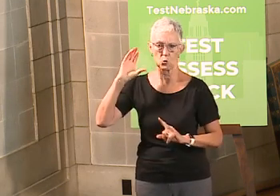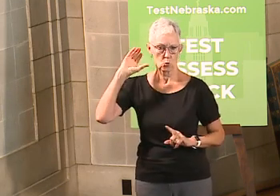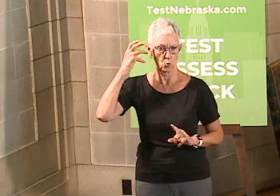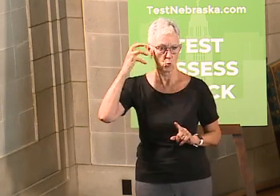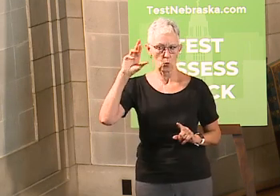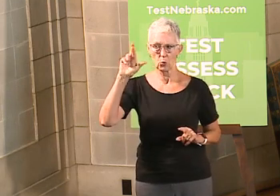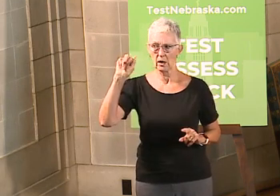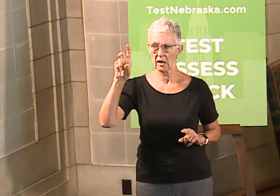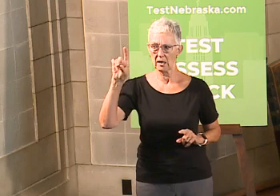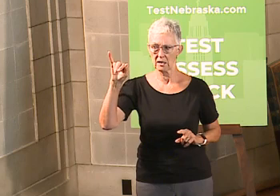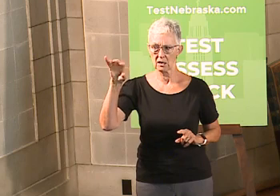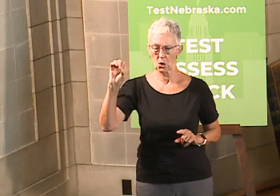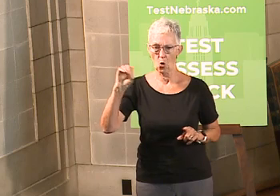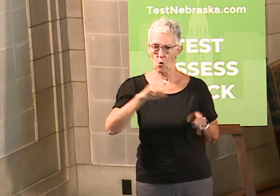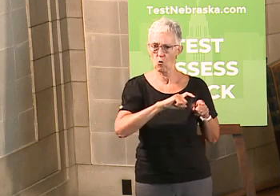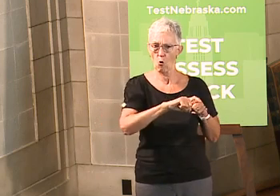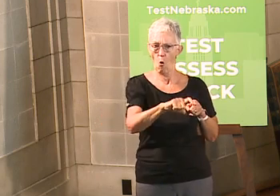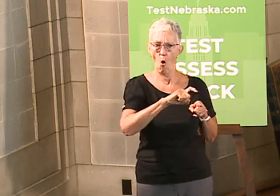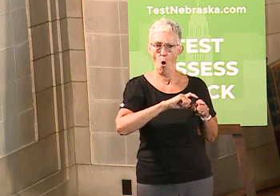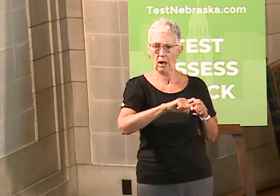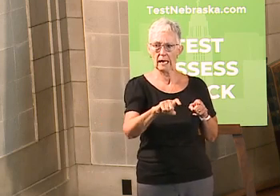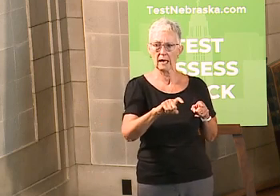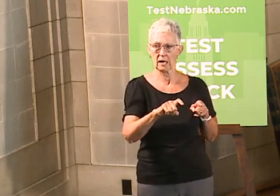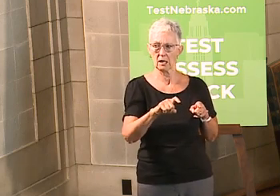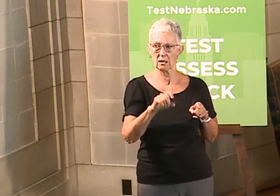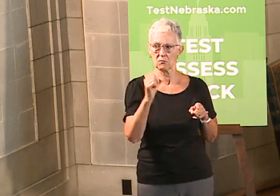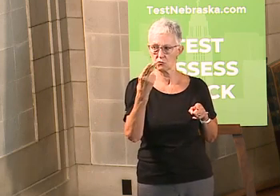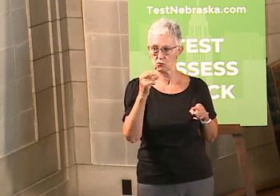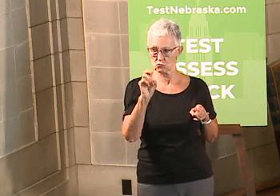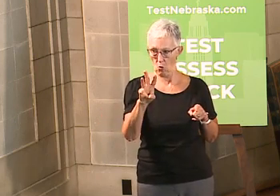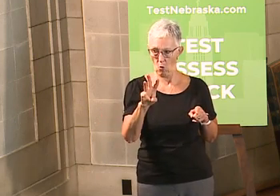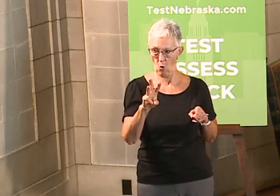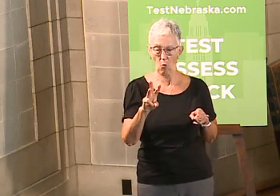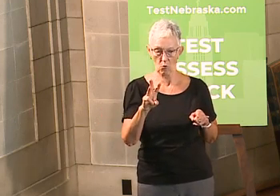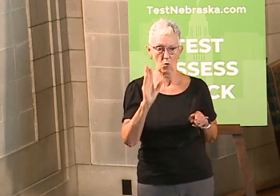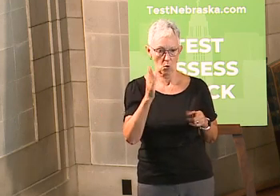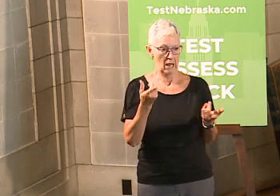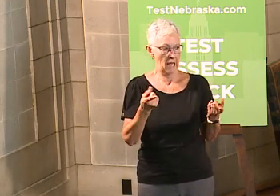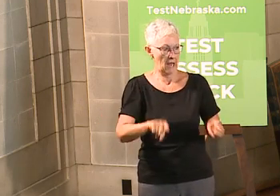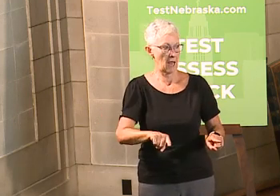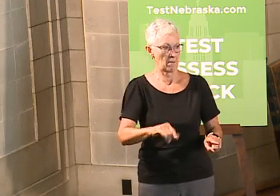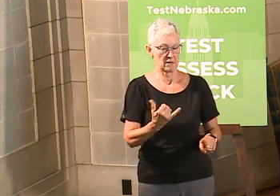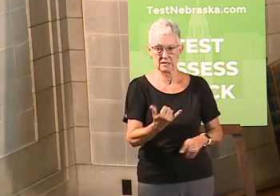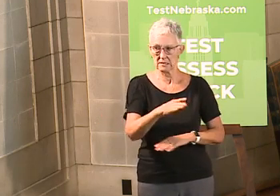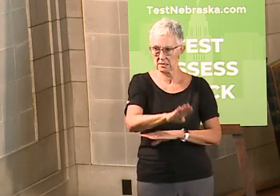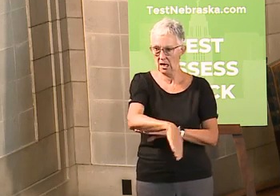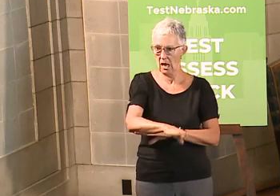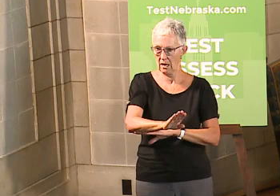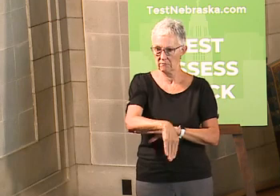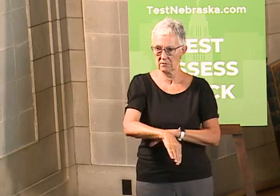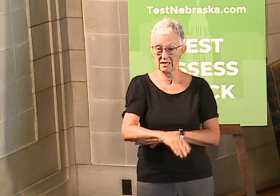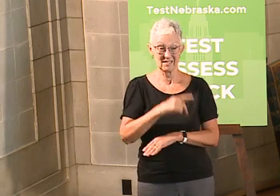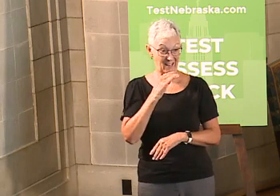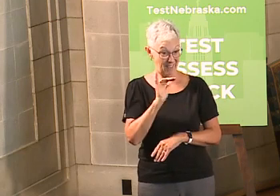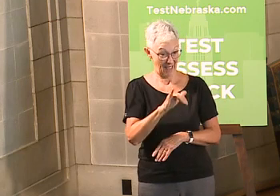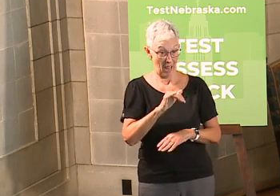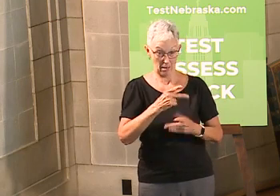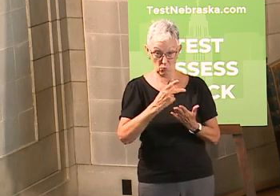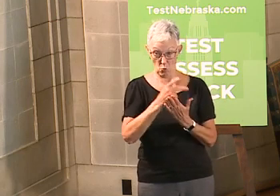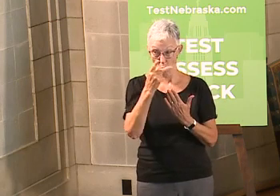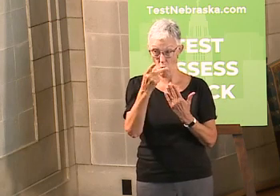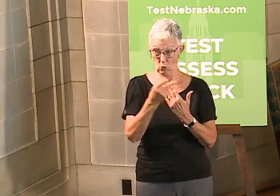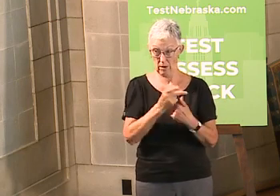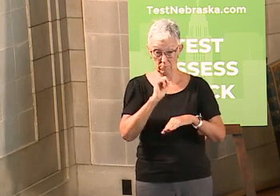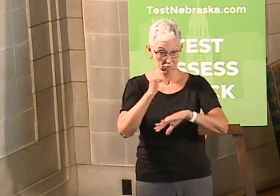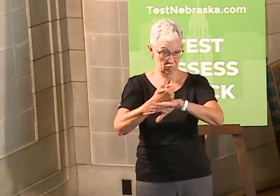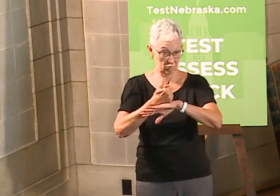o'clock. And just for those of you who don't know, this is the longest running radio call-in show in the country, over 25 years. So a number of governors